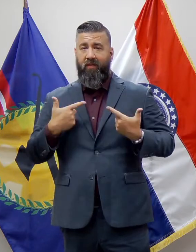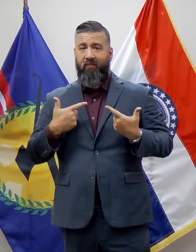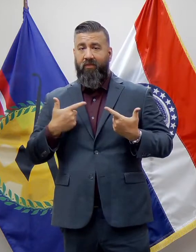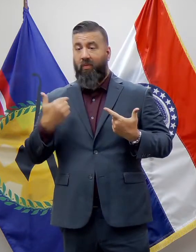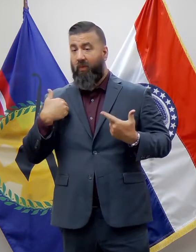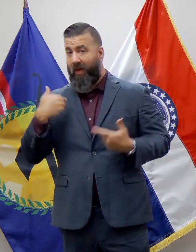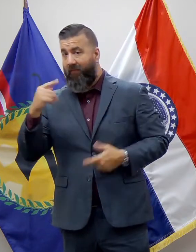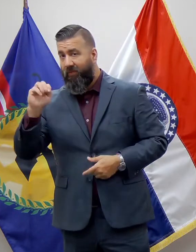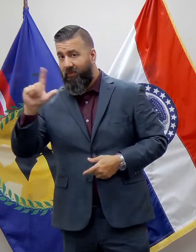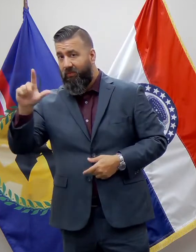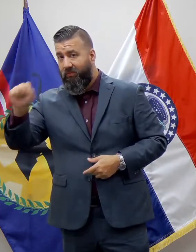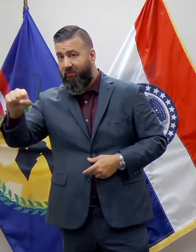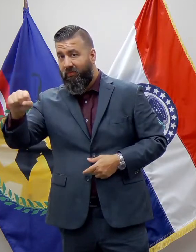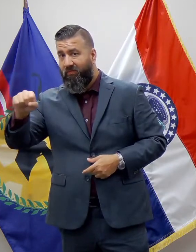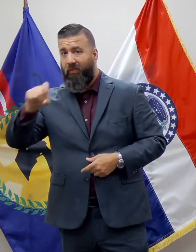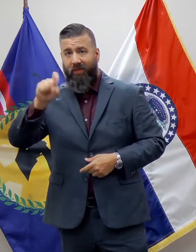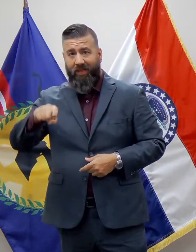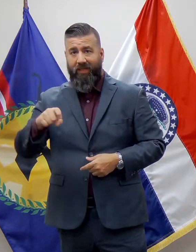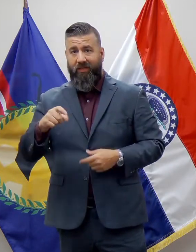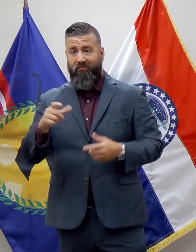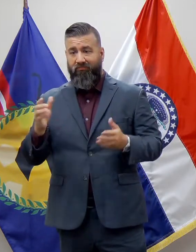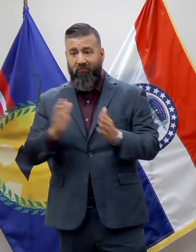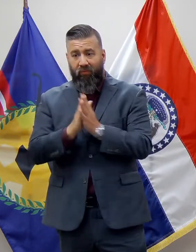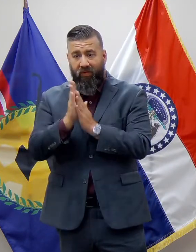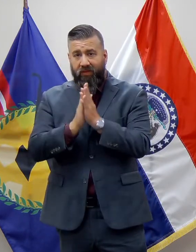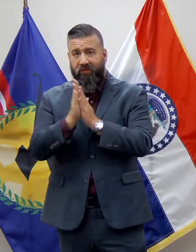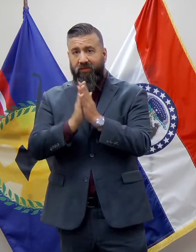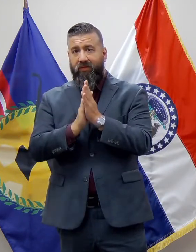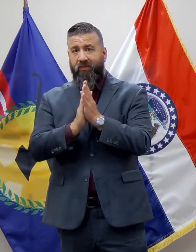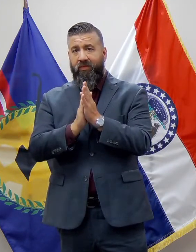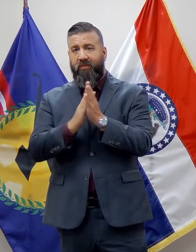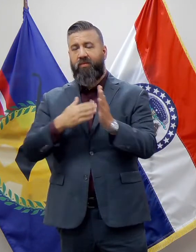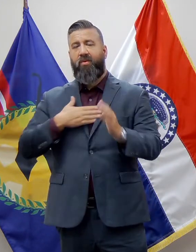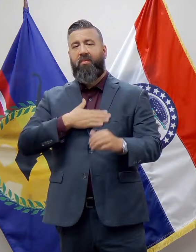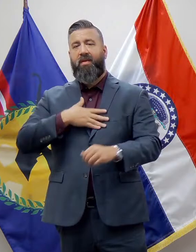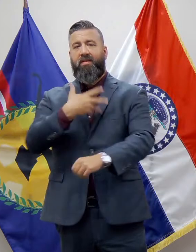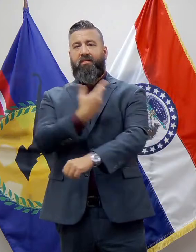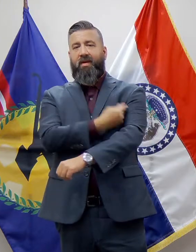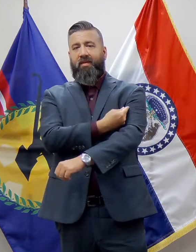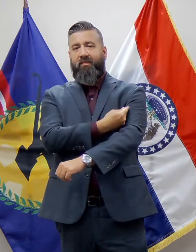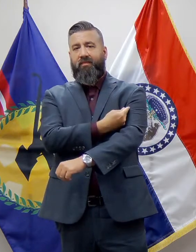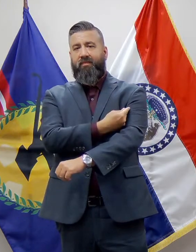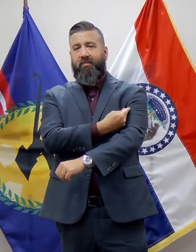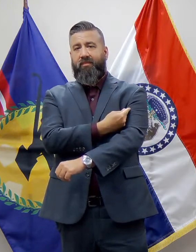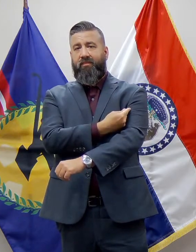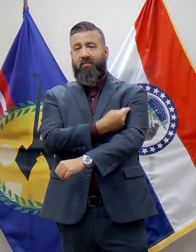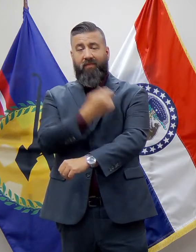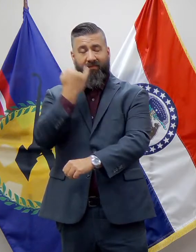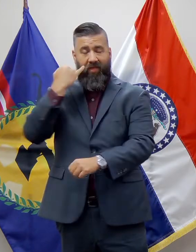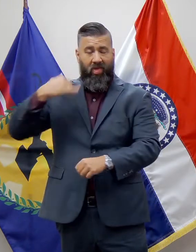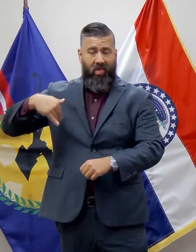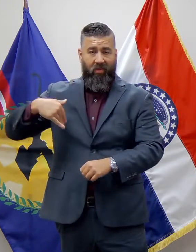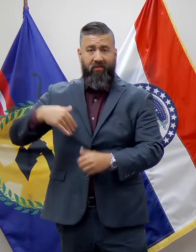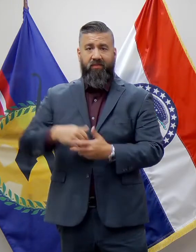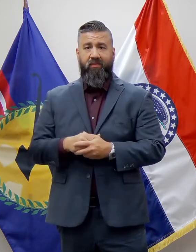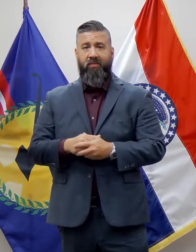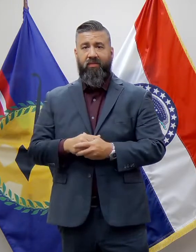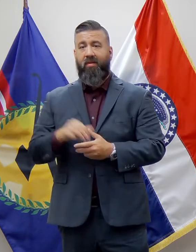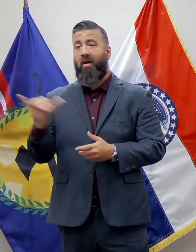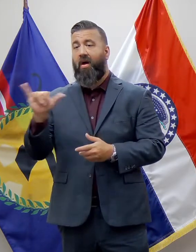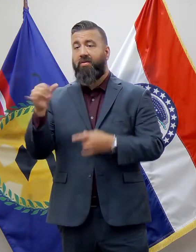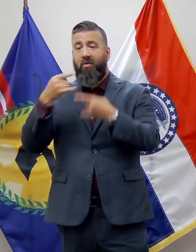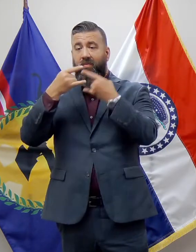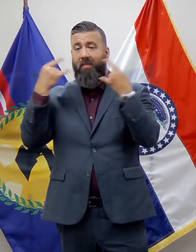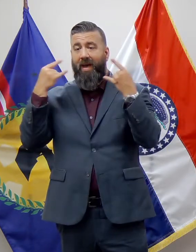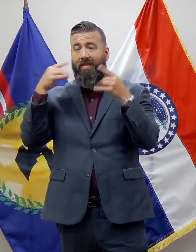just need the tenacity. So get vaccinated, and if you haven't done so, and also wear a